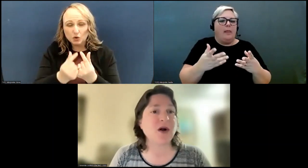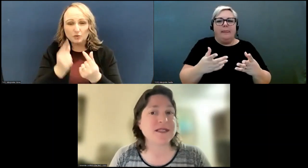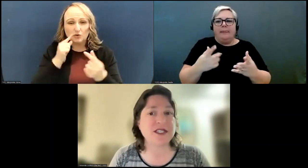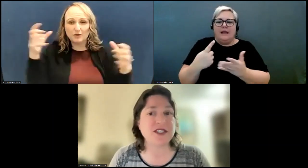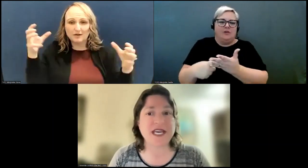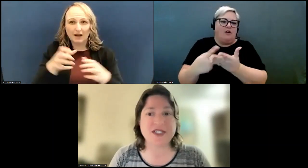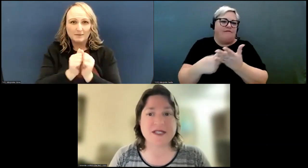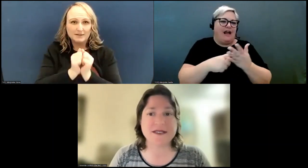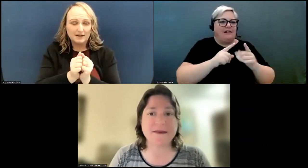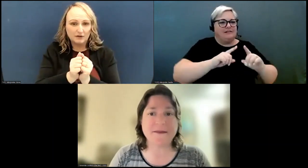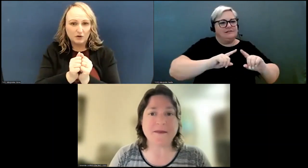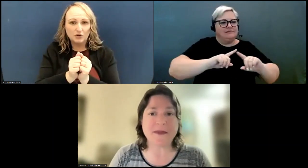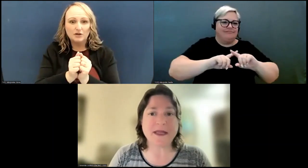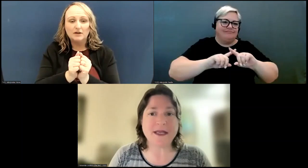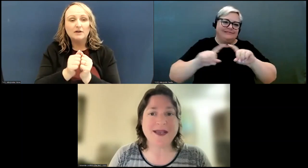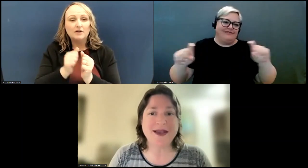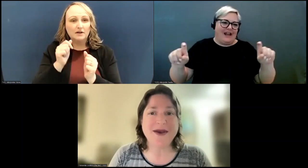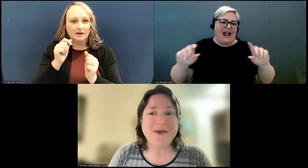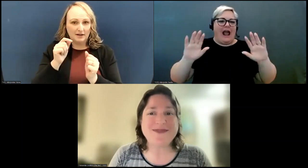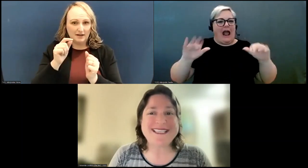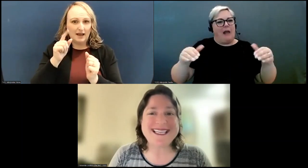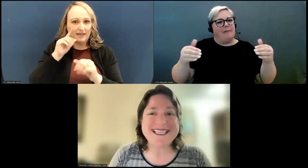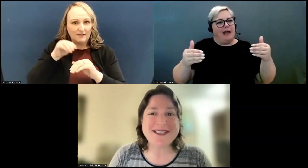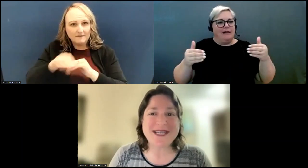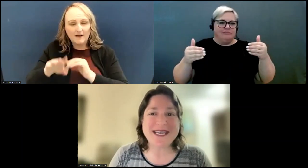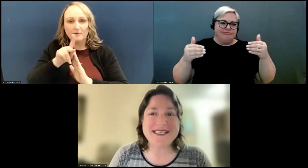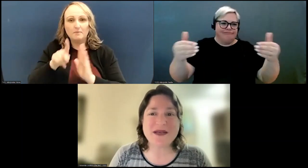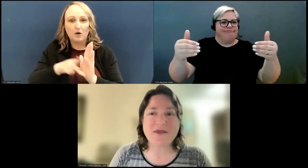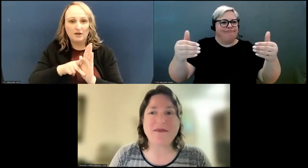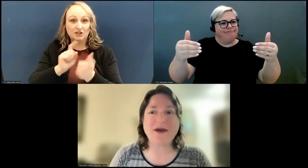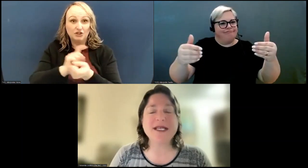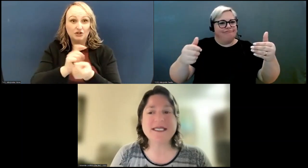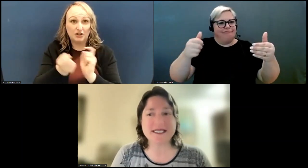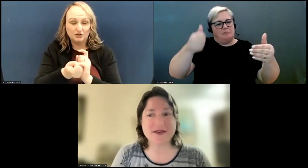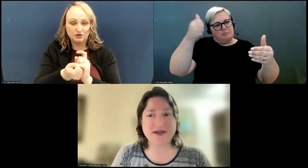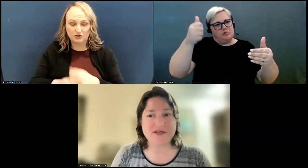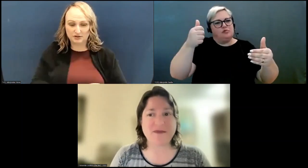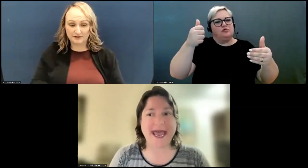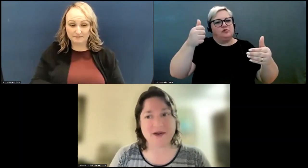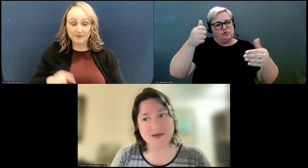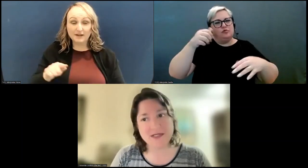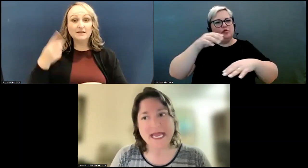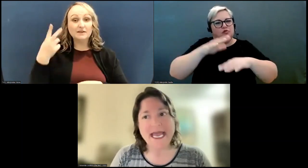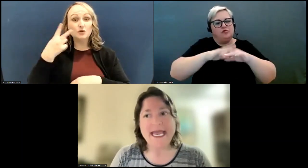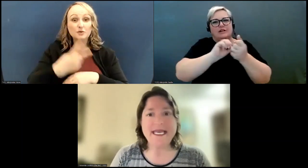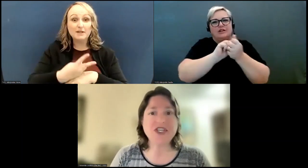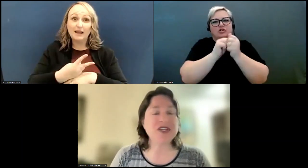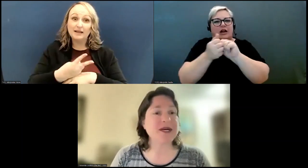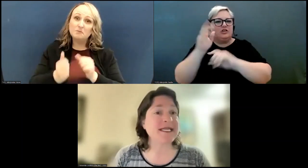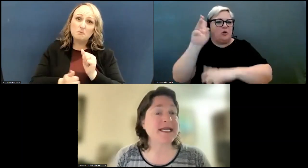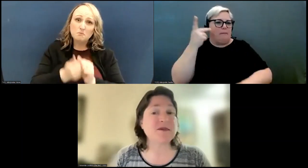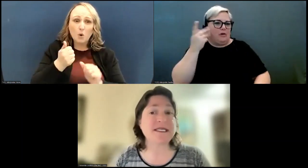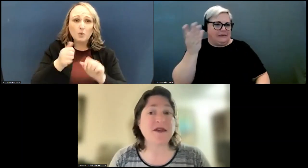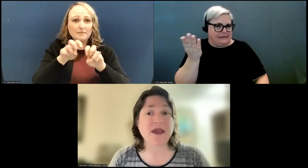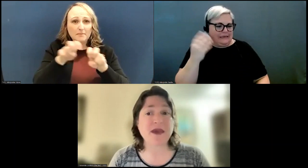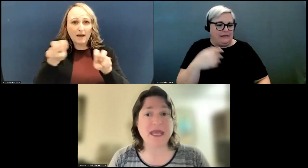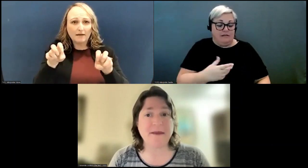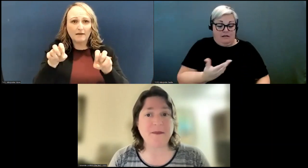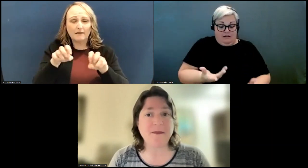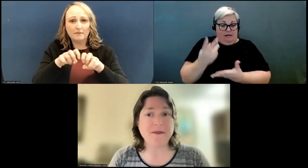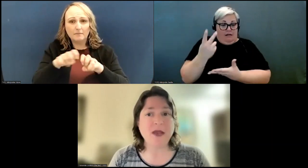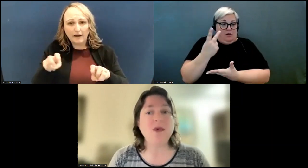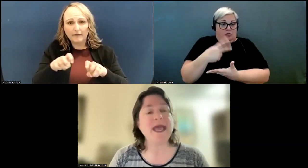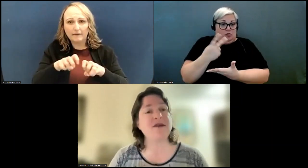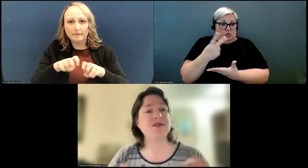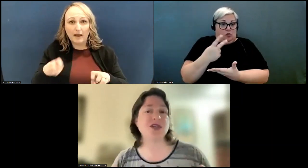influence policy changes. We've set these 2 days primarily as a series of panels, each addressing a specific